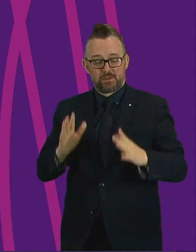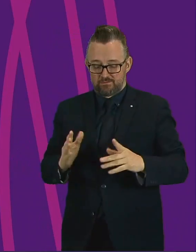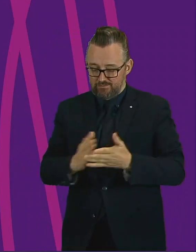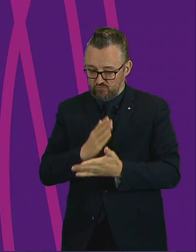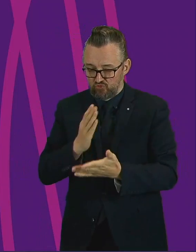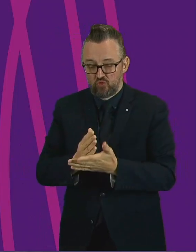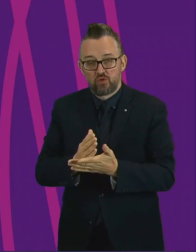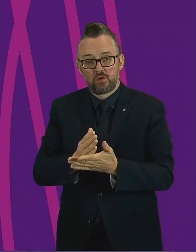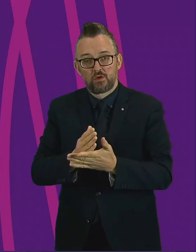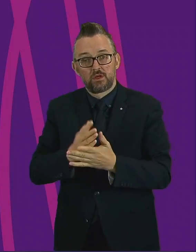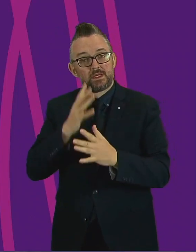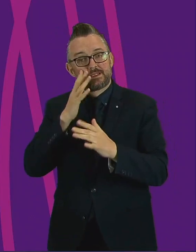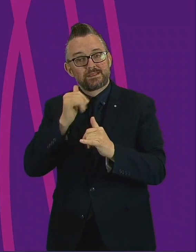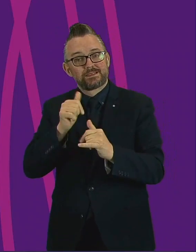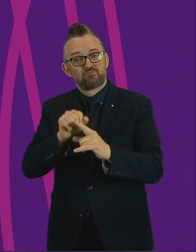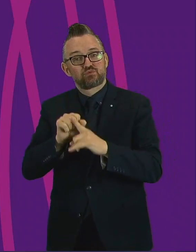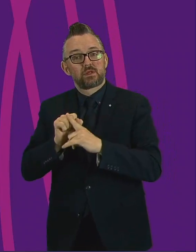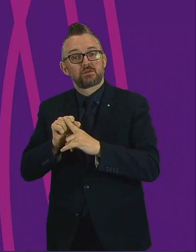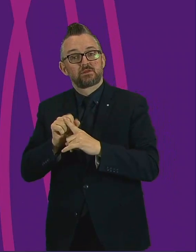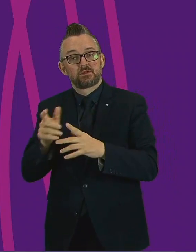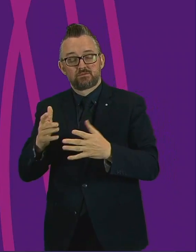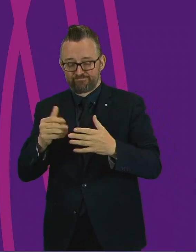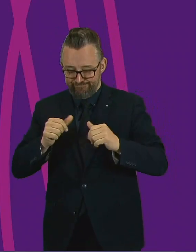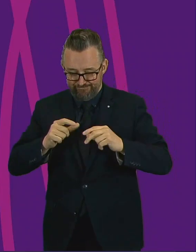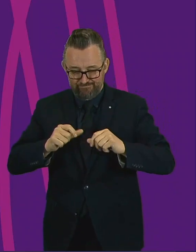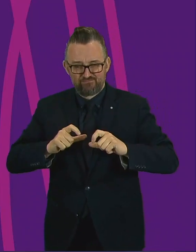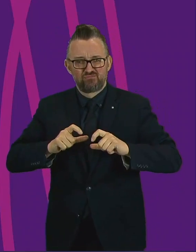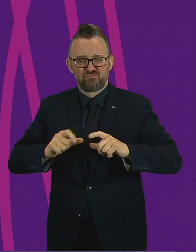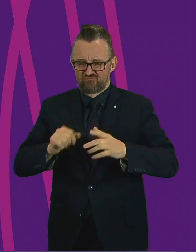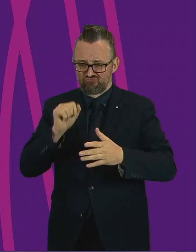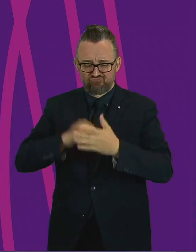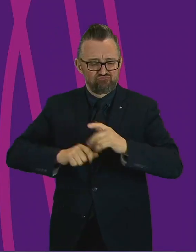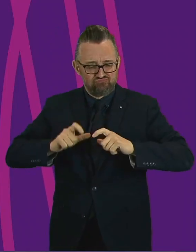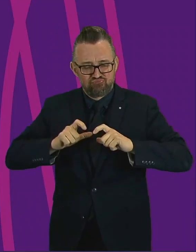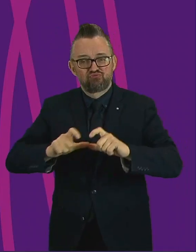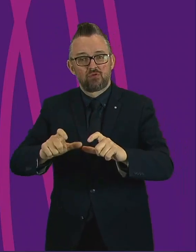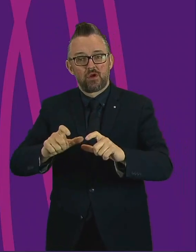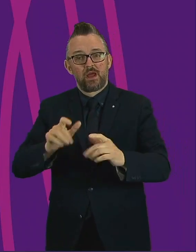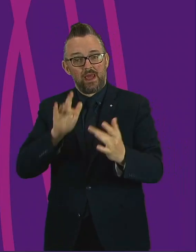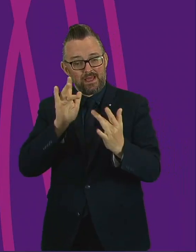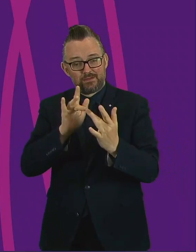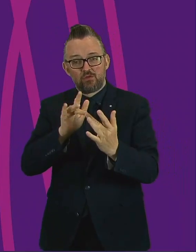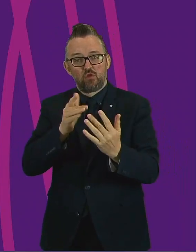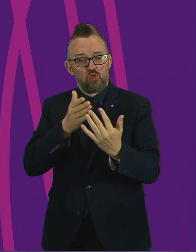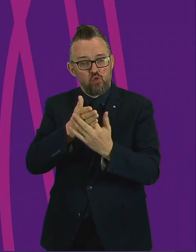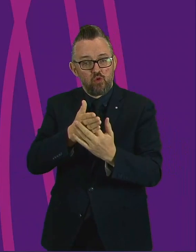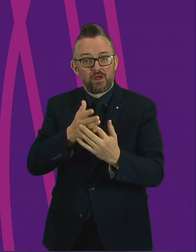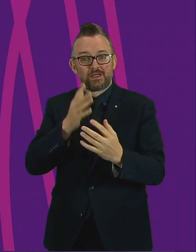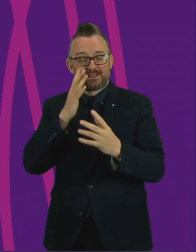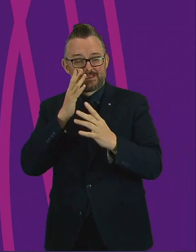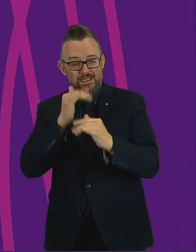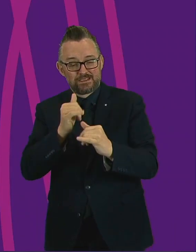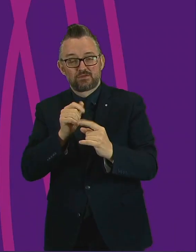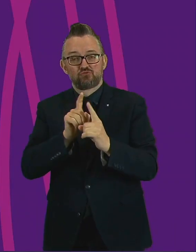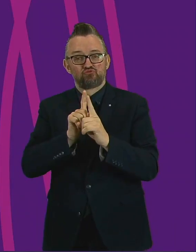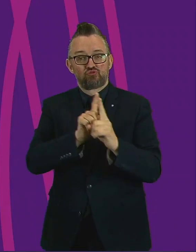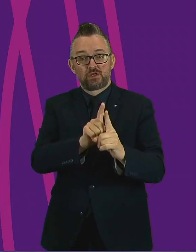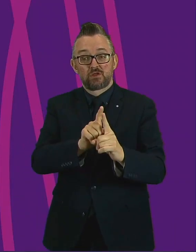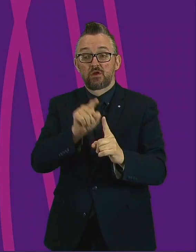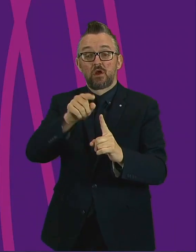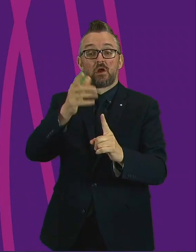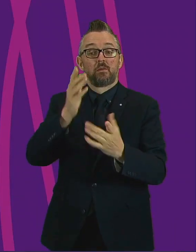Protect is operating robustly and effectively, and that is engaging with everybody either through testing or tracing that it requires to engage